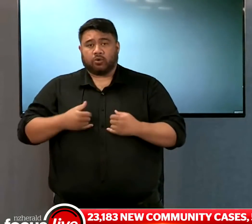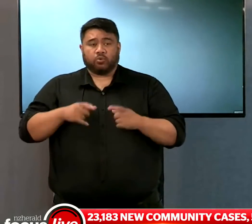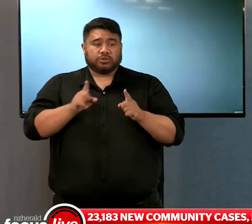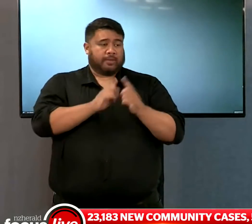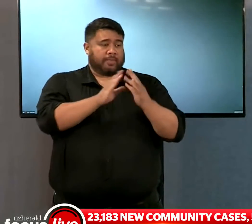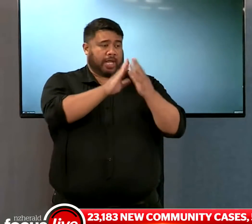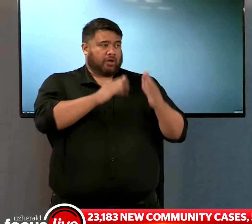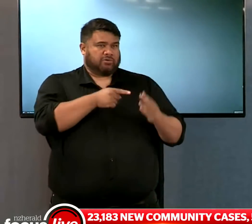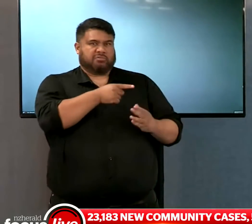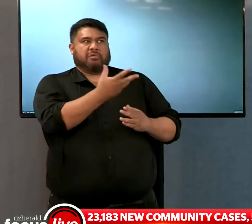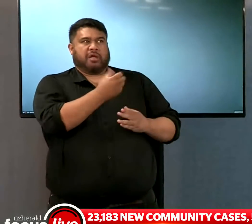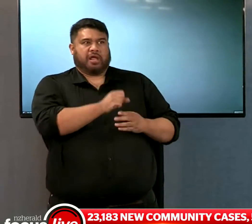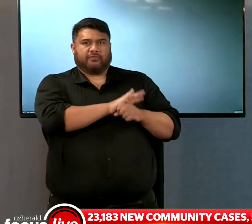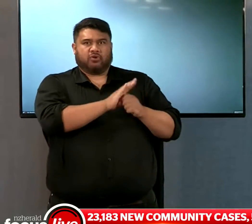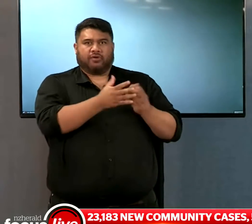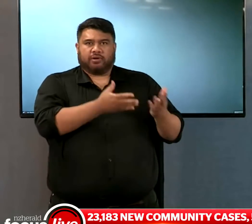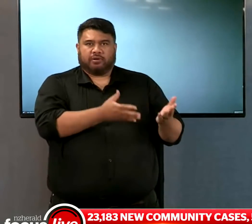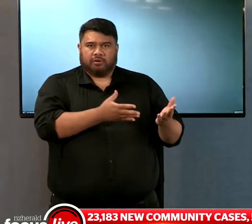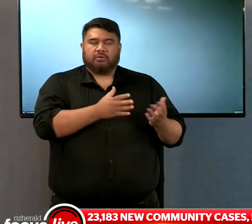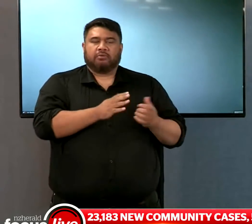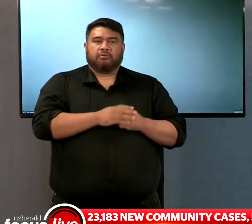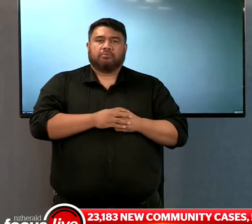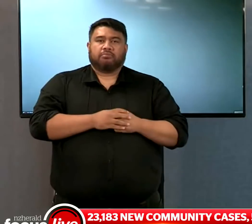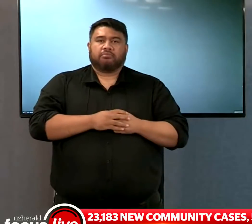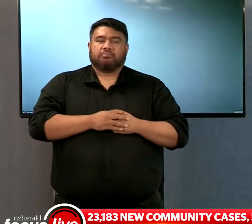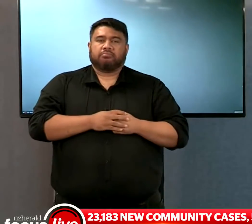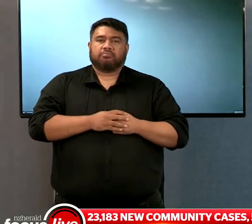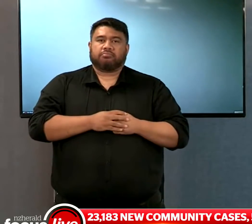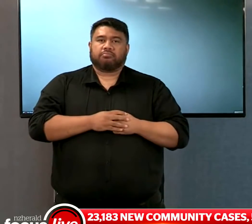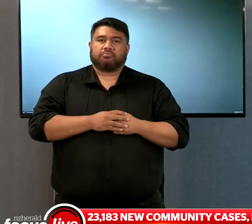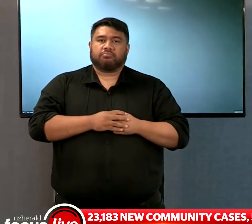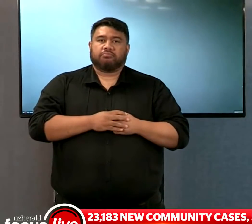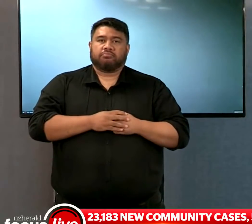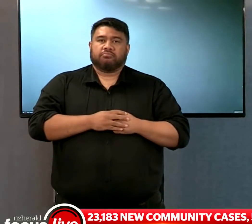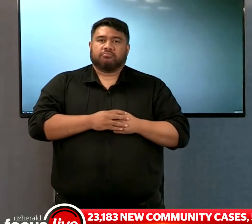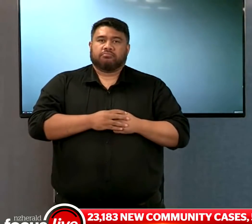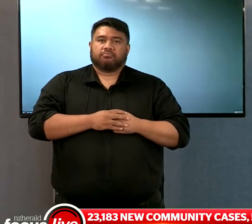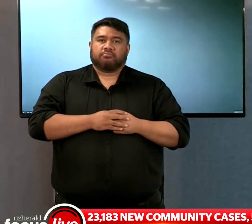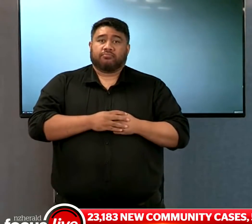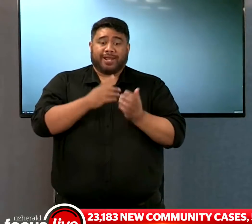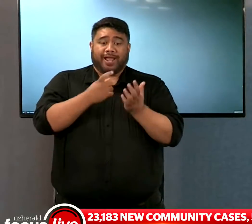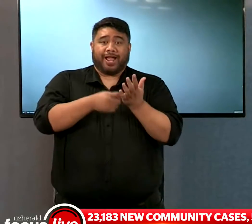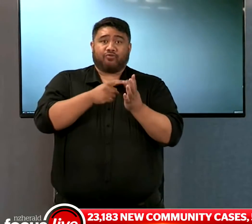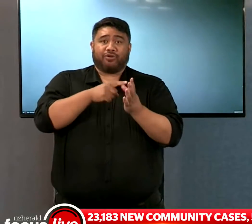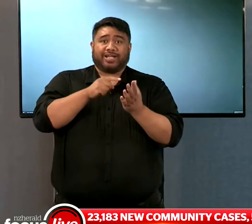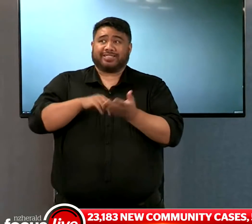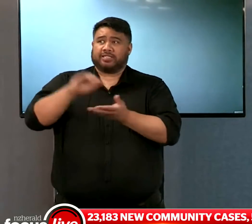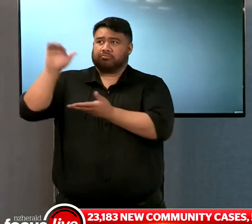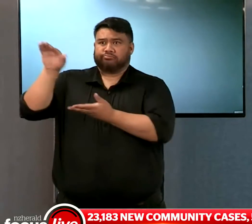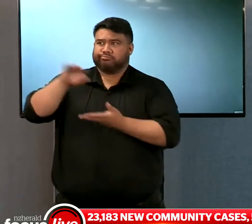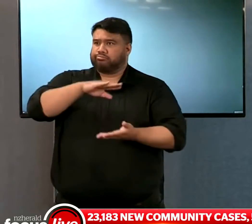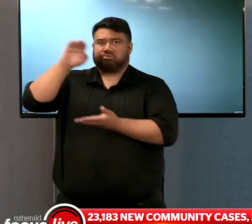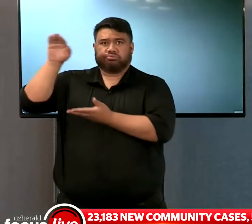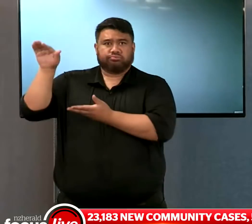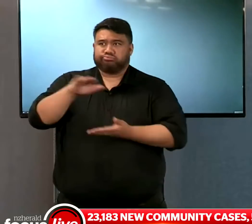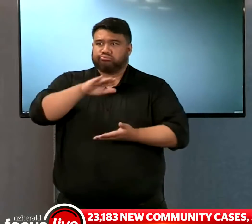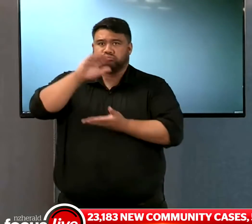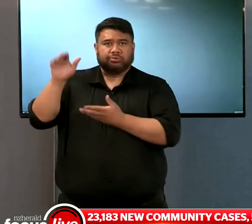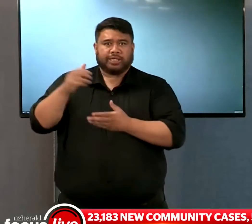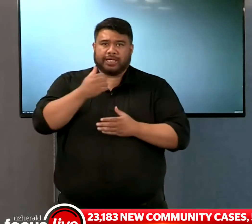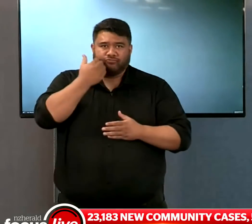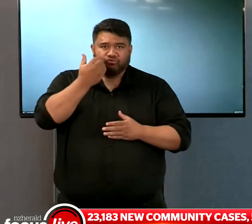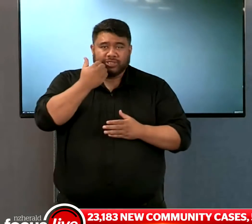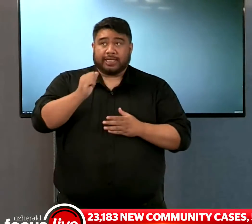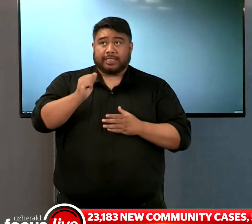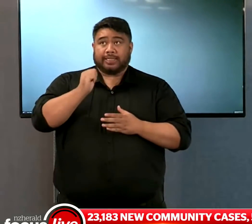through our critical worker exemption scheme. They continue to arrive in the country on an almost daily basis. Yesterday,